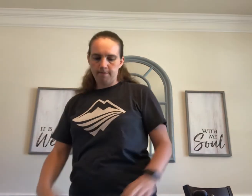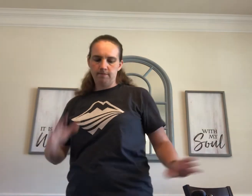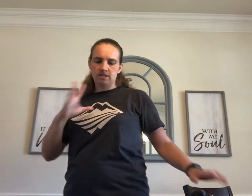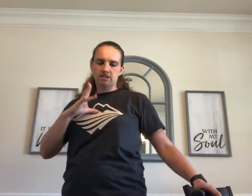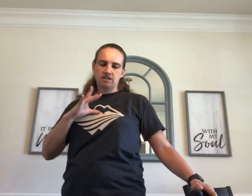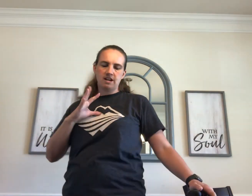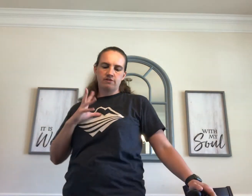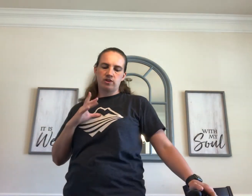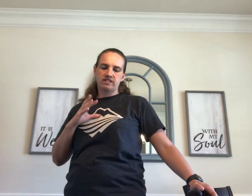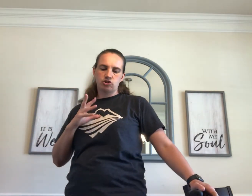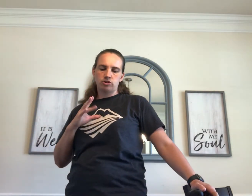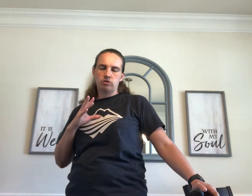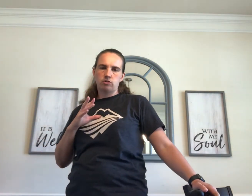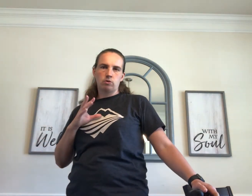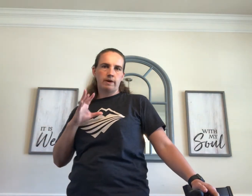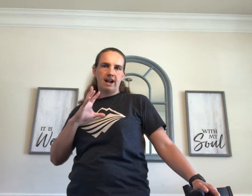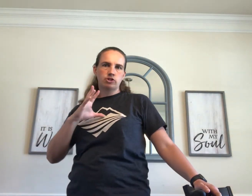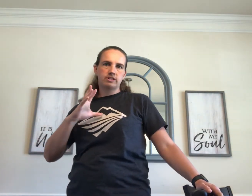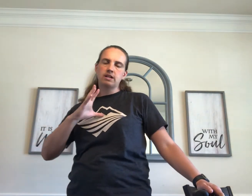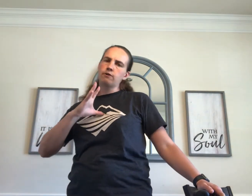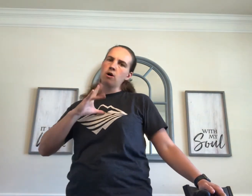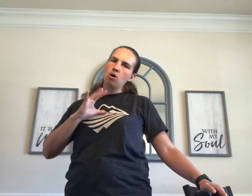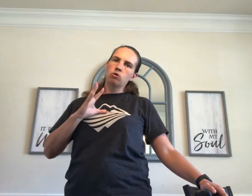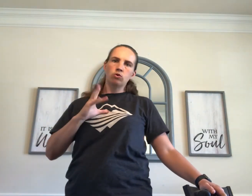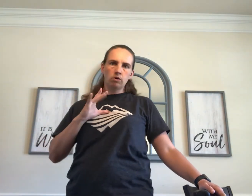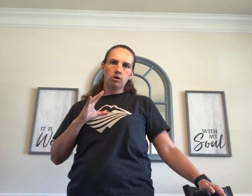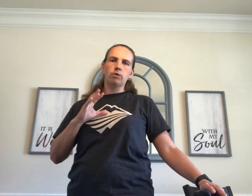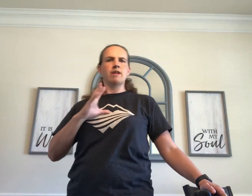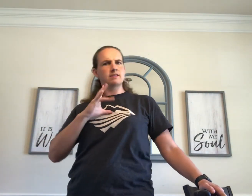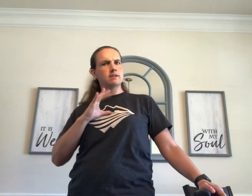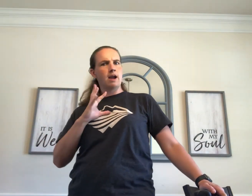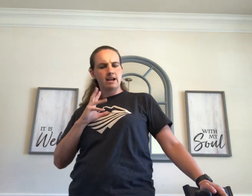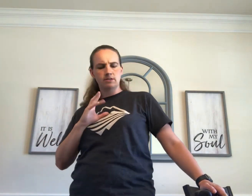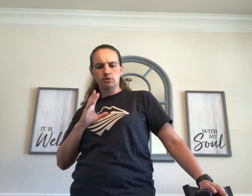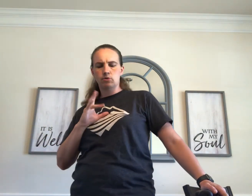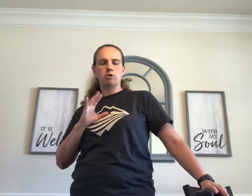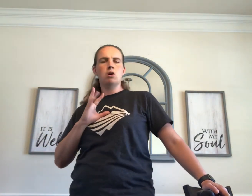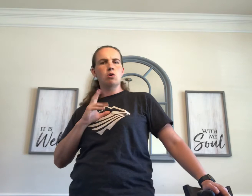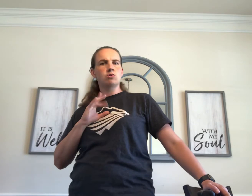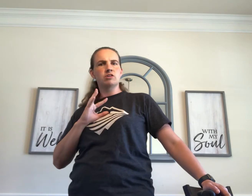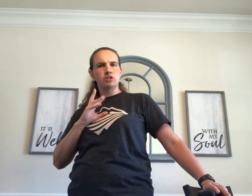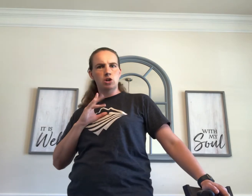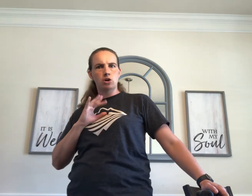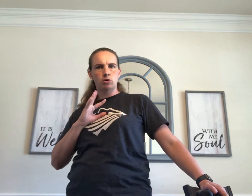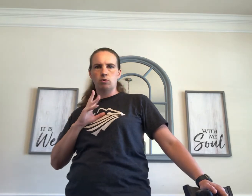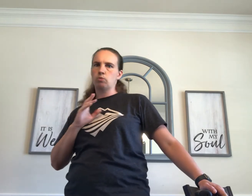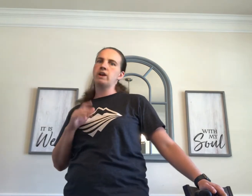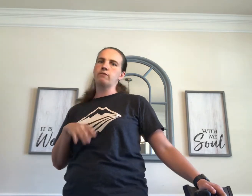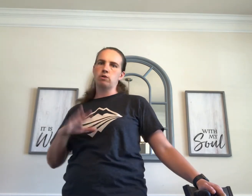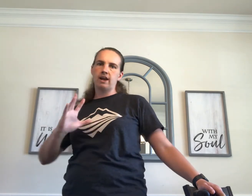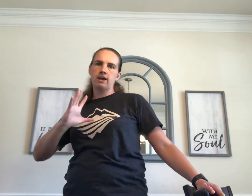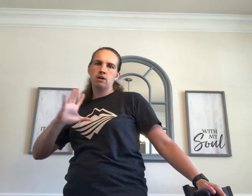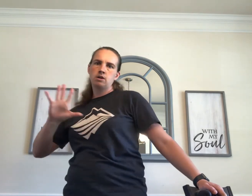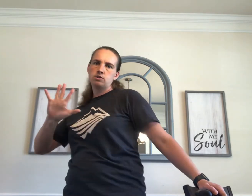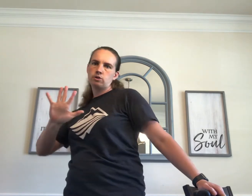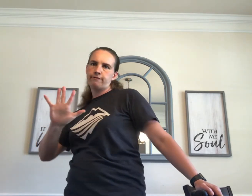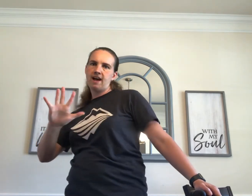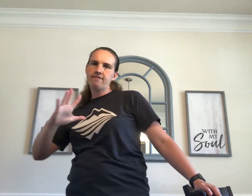This is kind of a transitional or reaction sign for, oh, cool, or that's nice, or oh, good to know, or whatever, okay? So 5